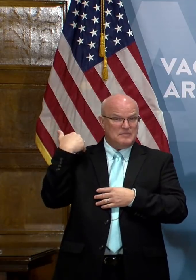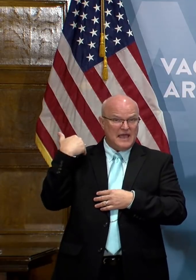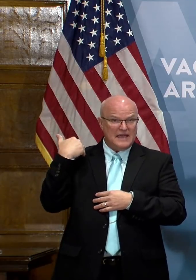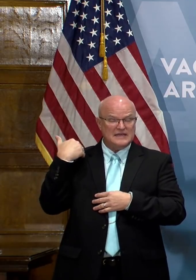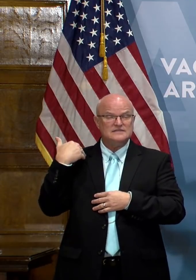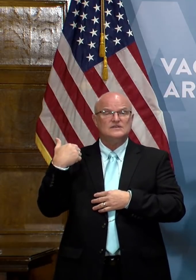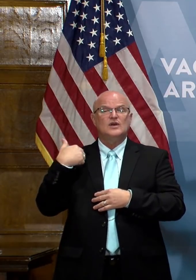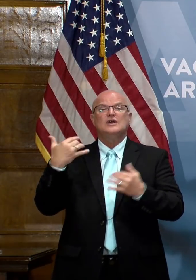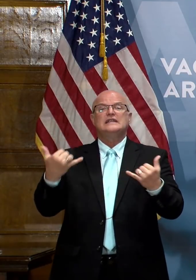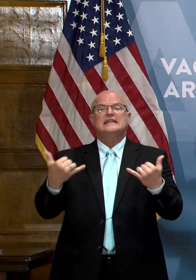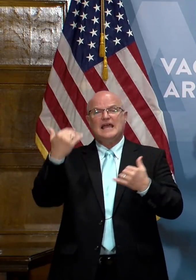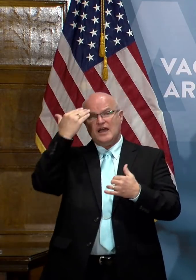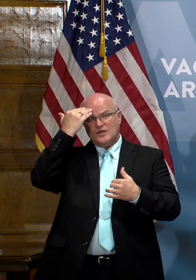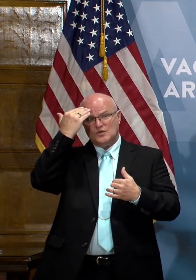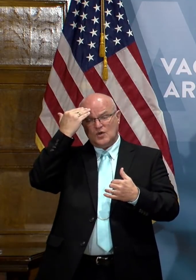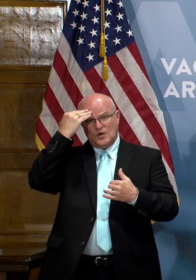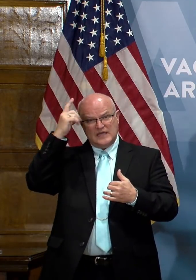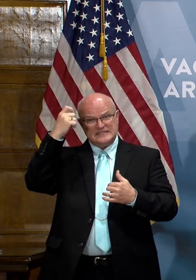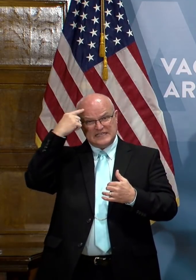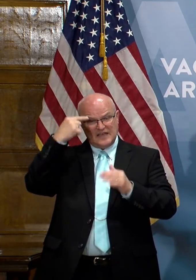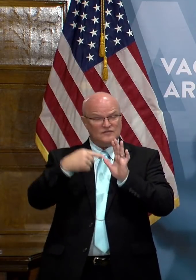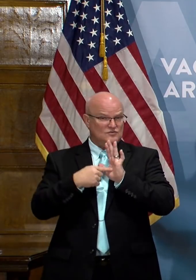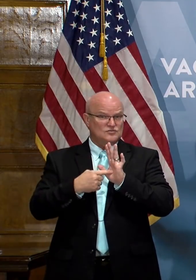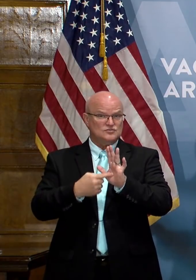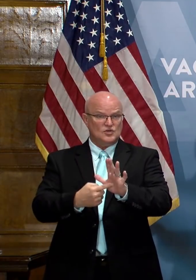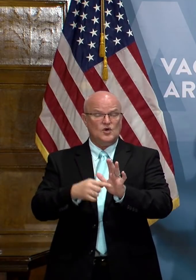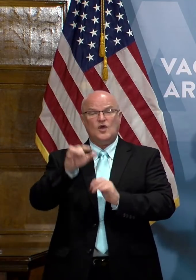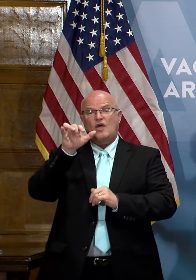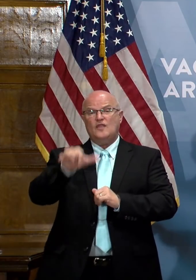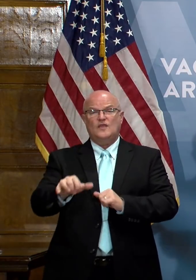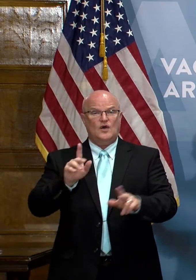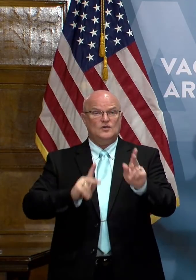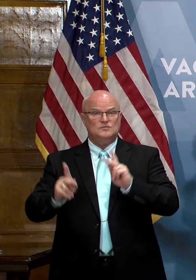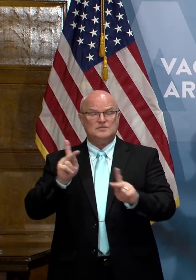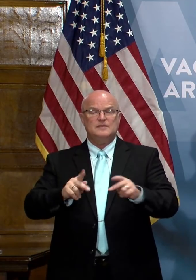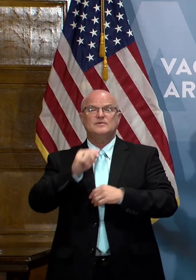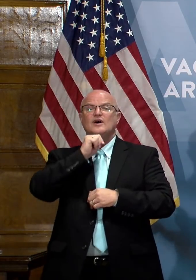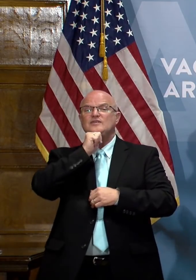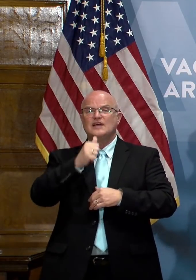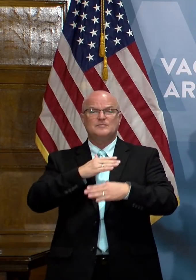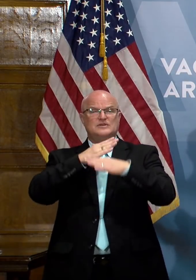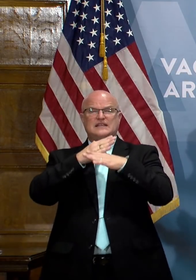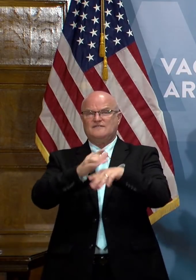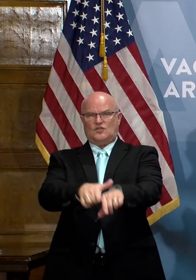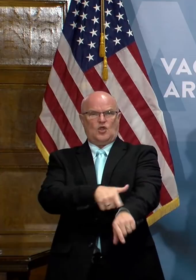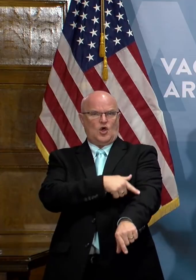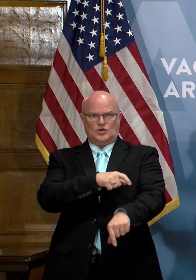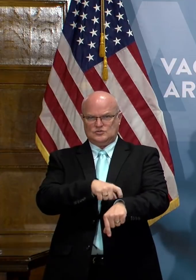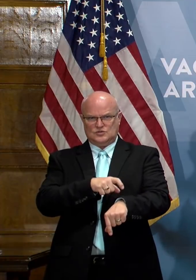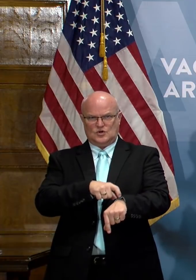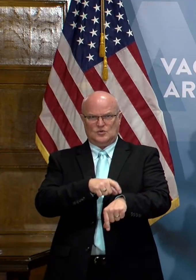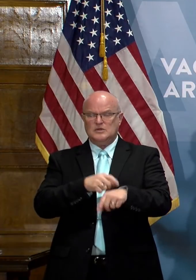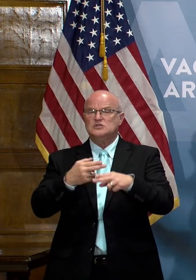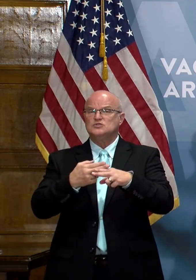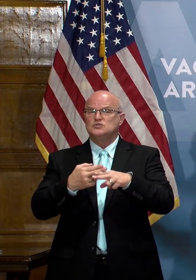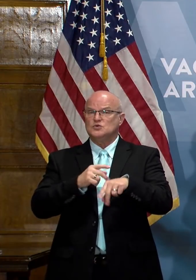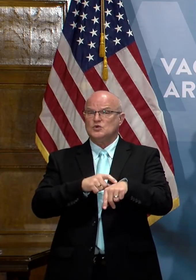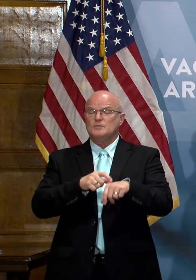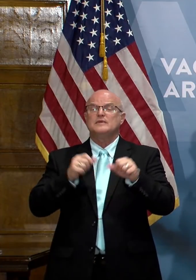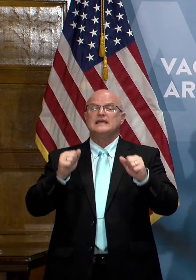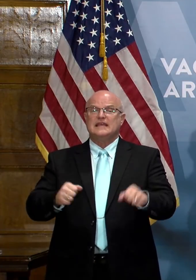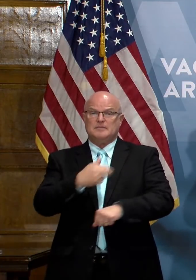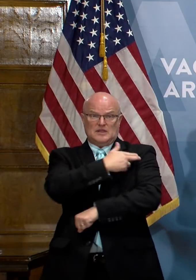we now know, and as the governor showed the slide, those individuals are not protected for long term. It's a shorter term. They